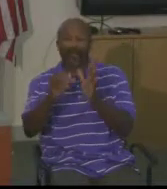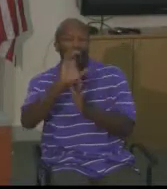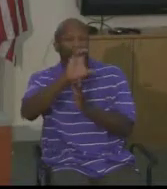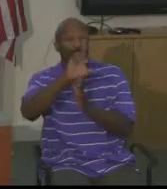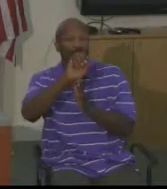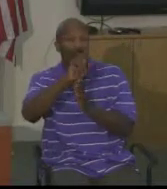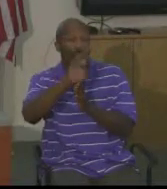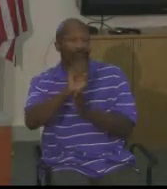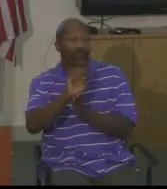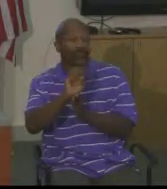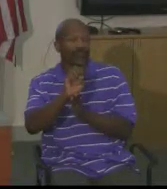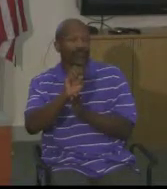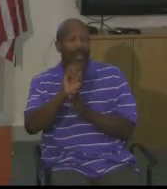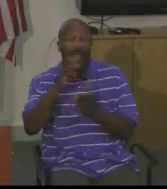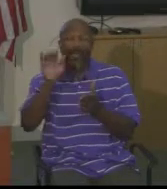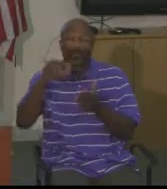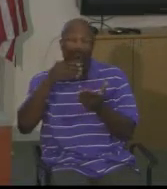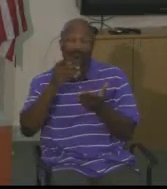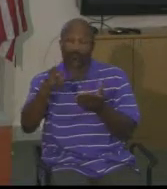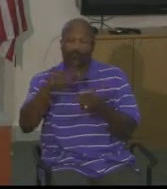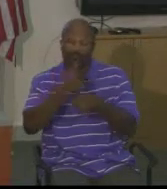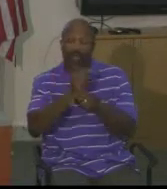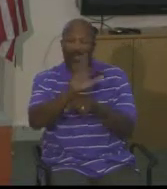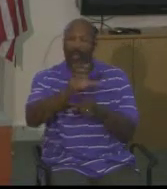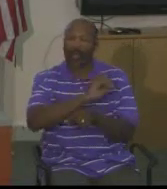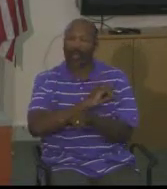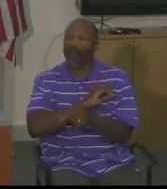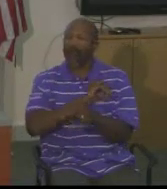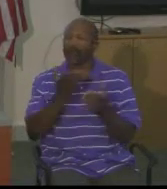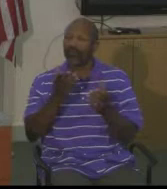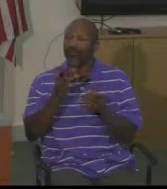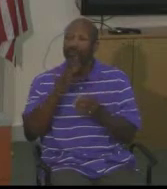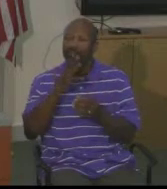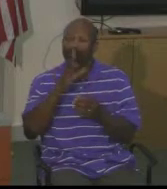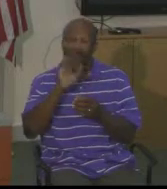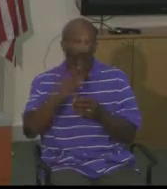Build your own computer motherboard. Which you probably